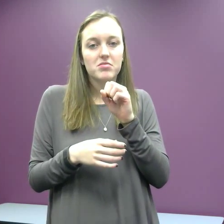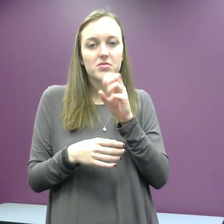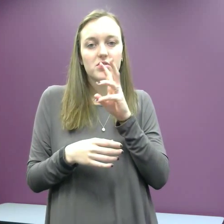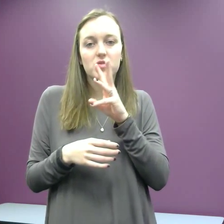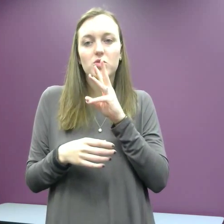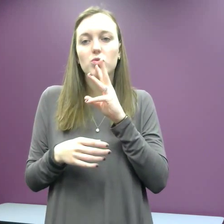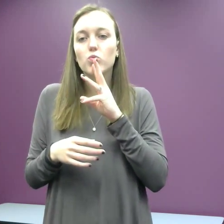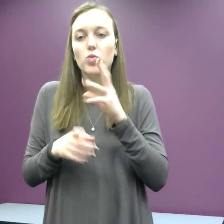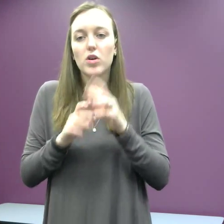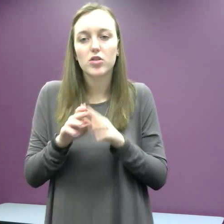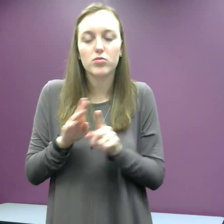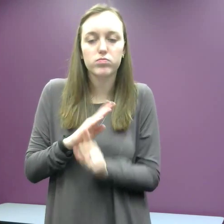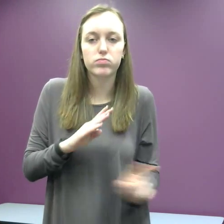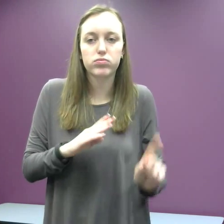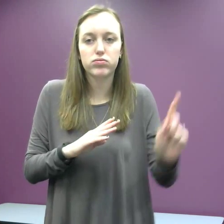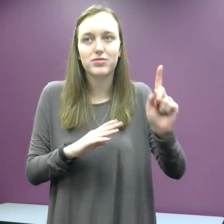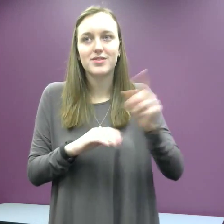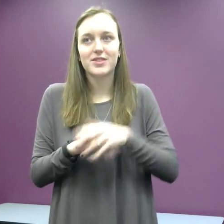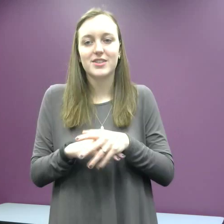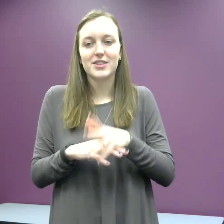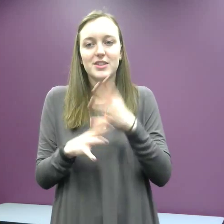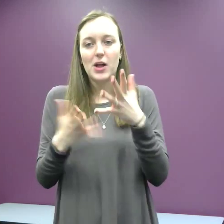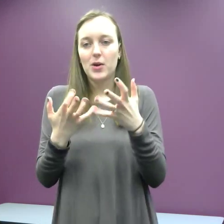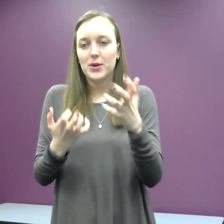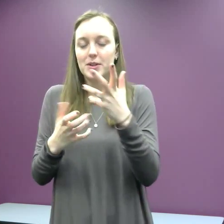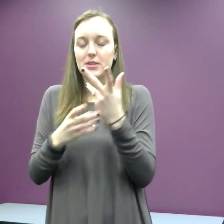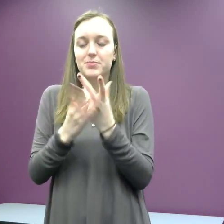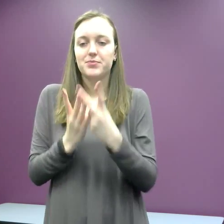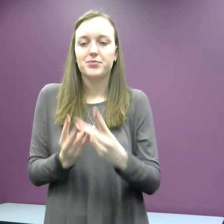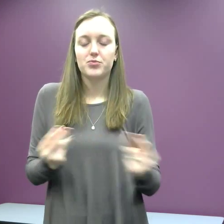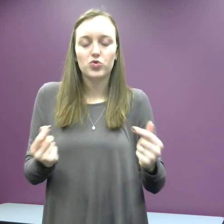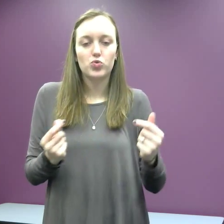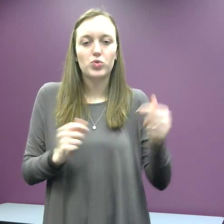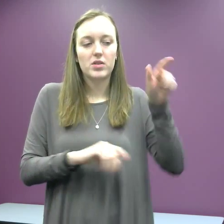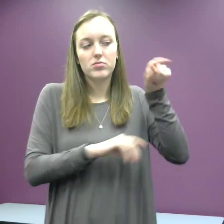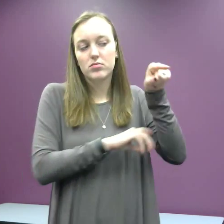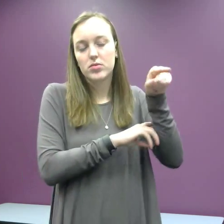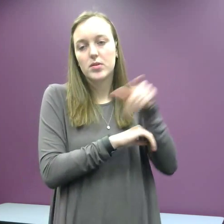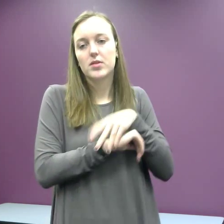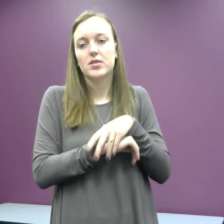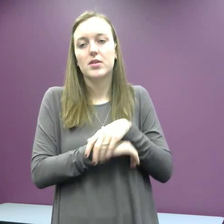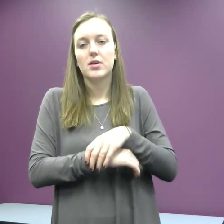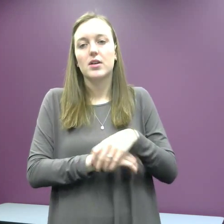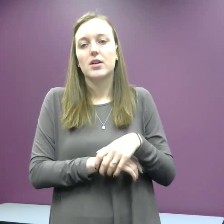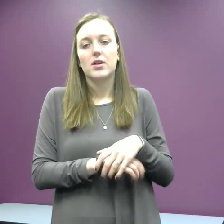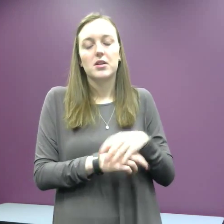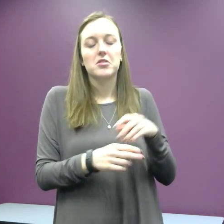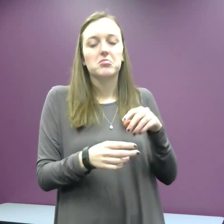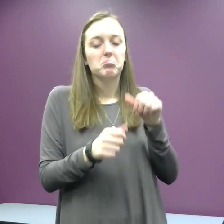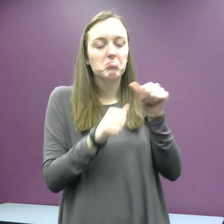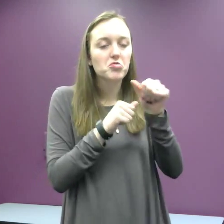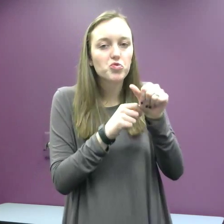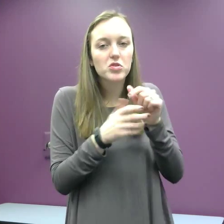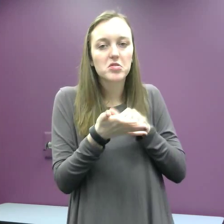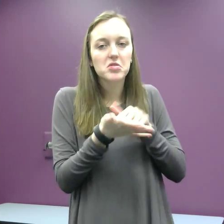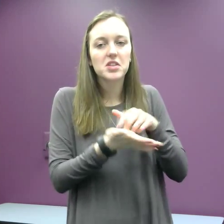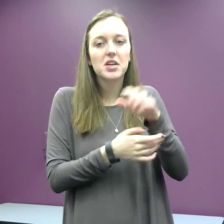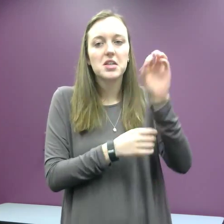pool. If you wanted to drain the spa for cleaning purposes, you would put it on spa suction pool return.